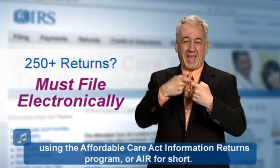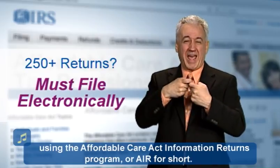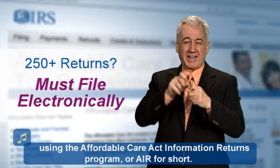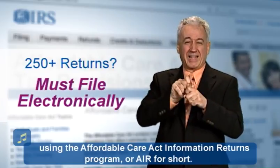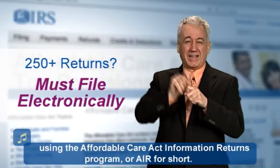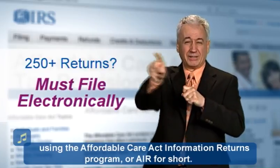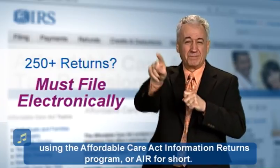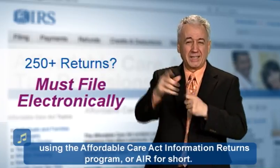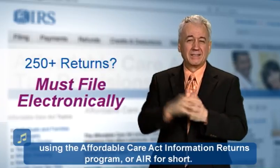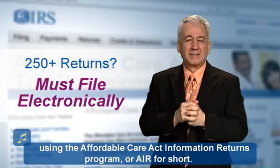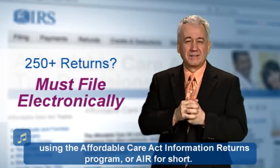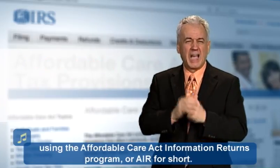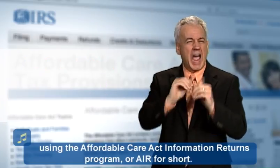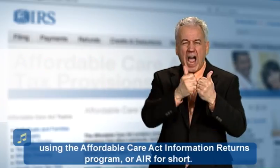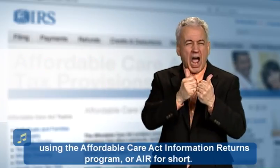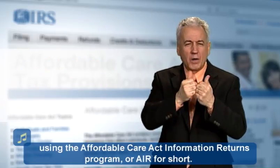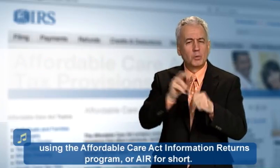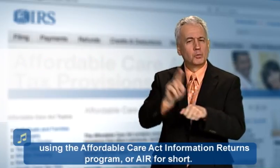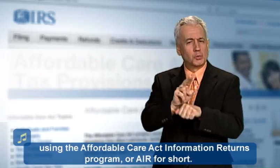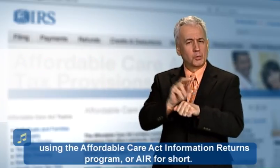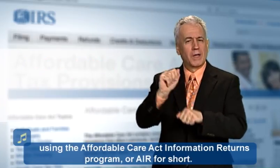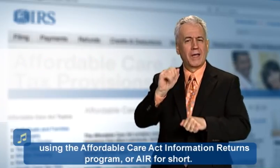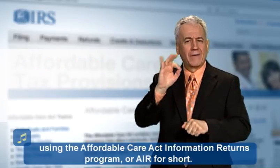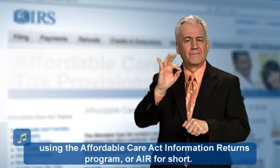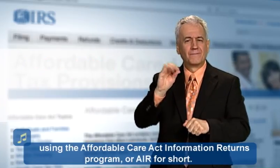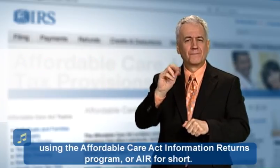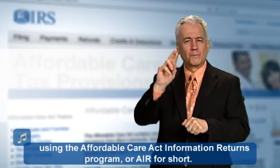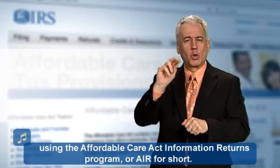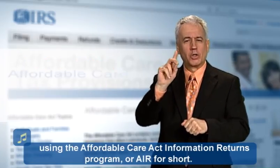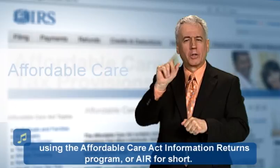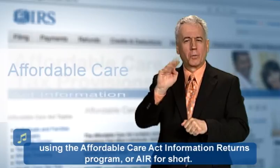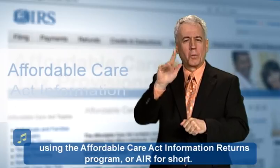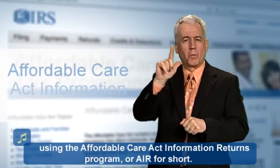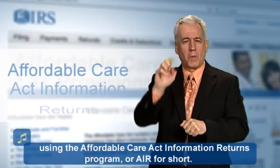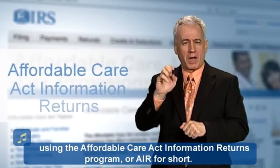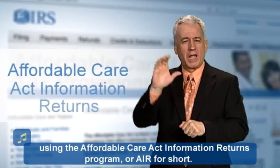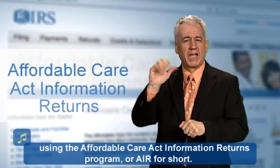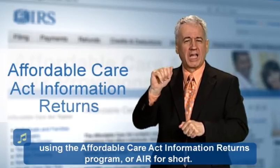the Affordable Care Act Information Returns Program, or AIR for short.